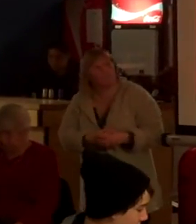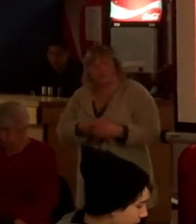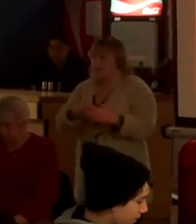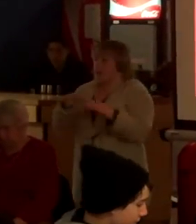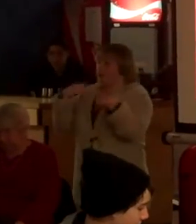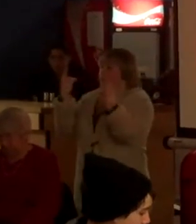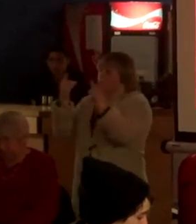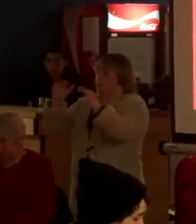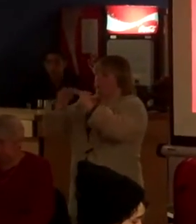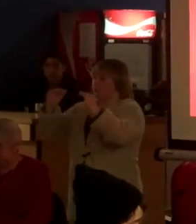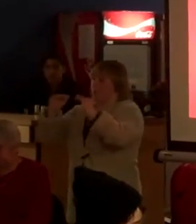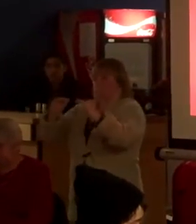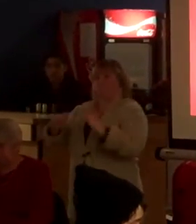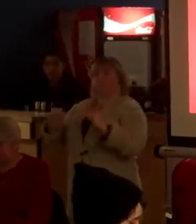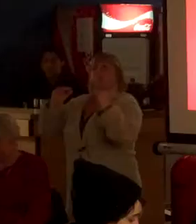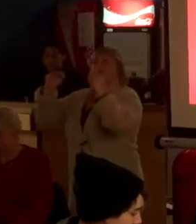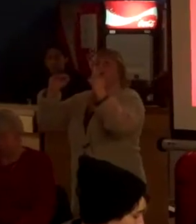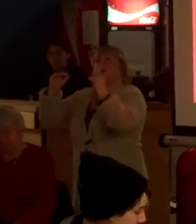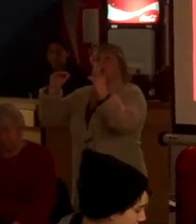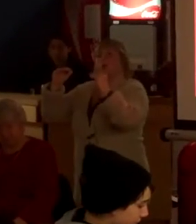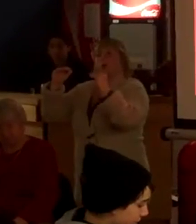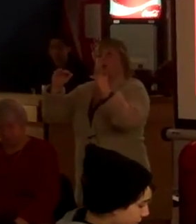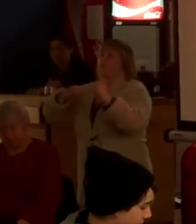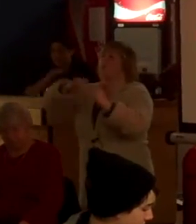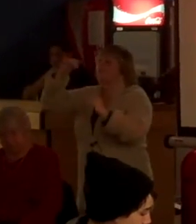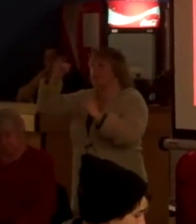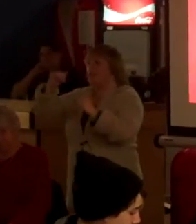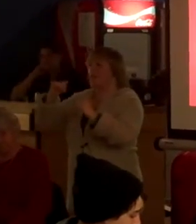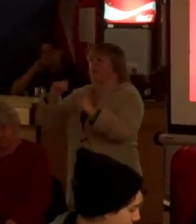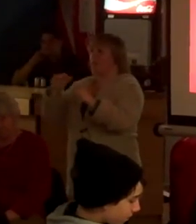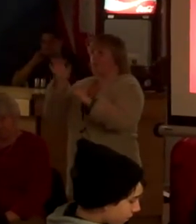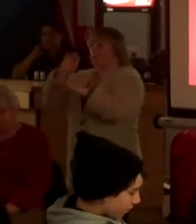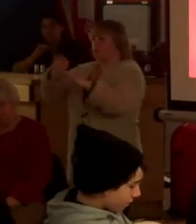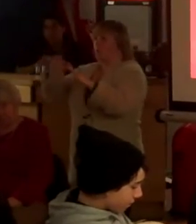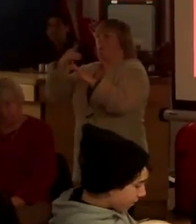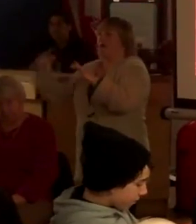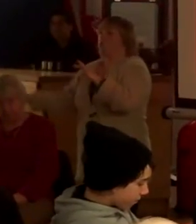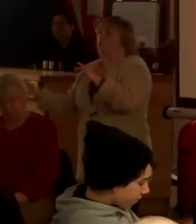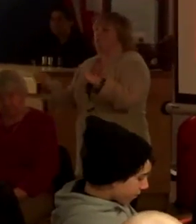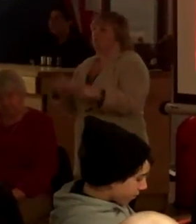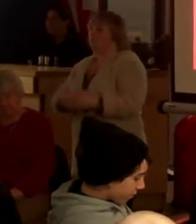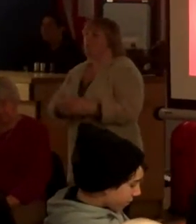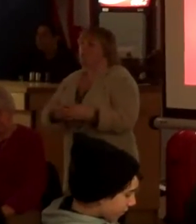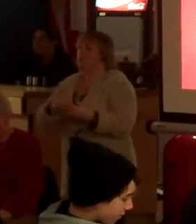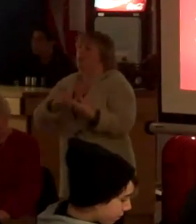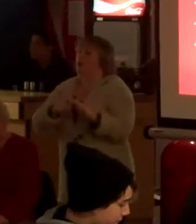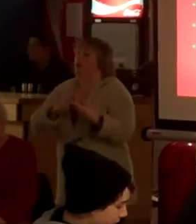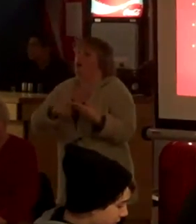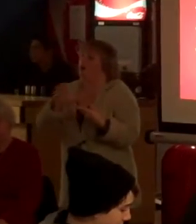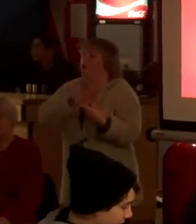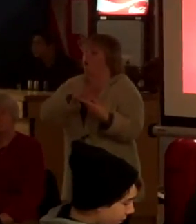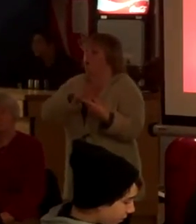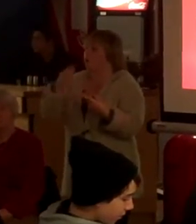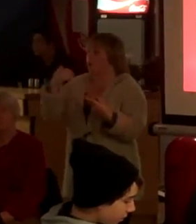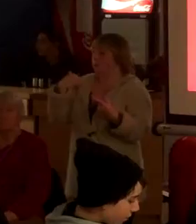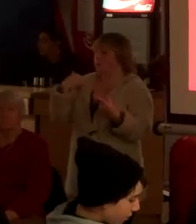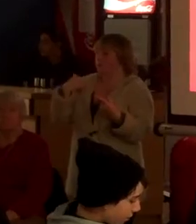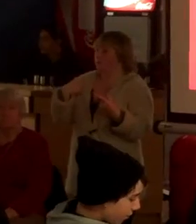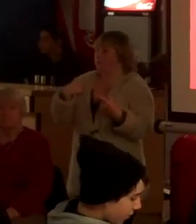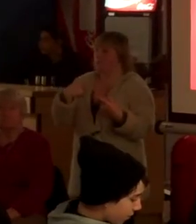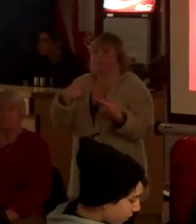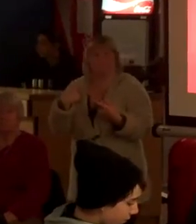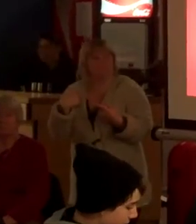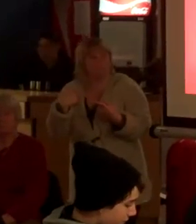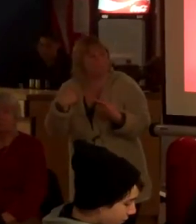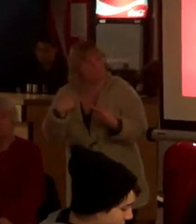high because we have a high level of school dropouts. We have people who don't go to school,